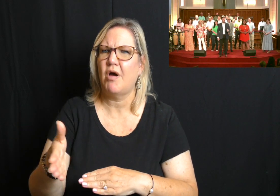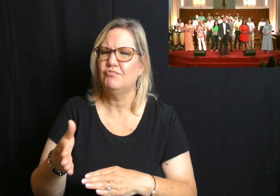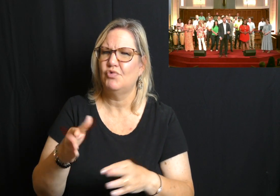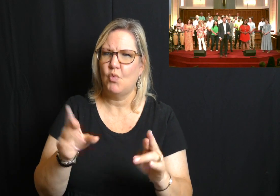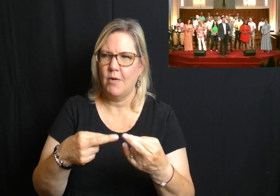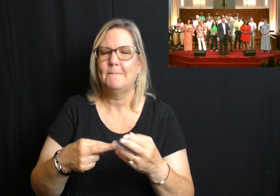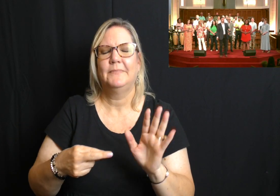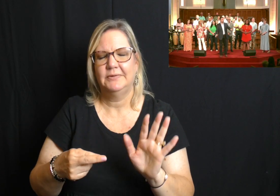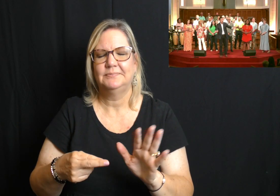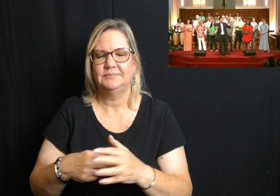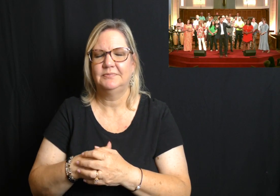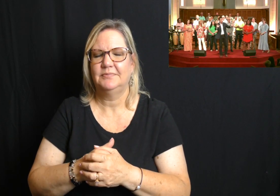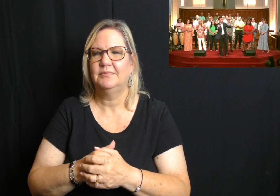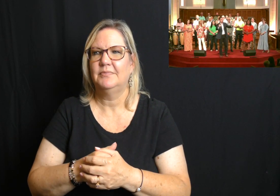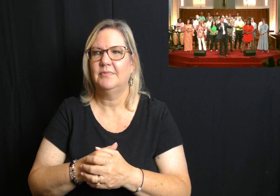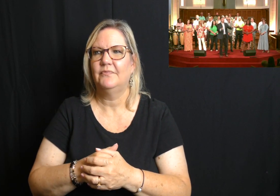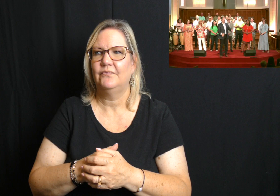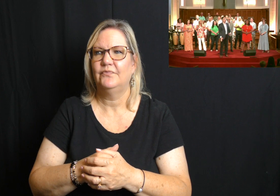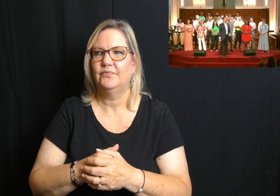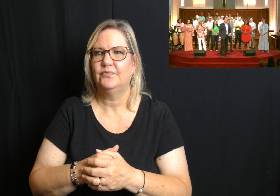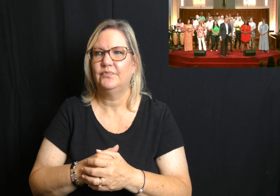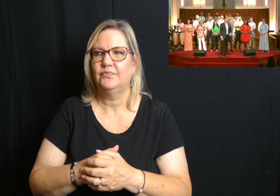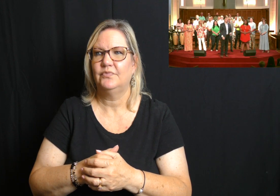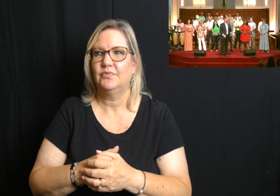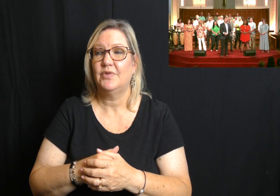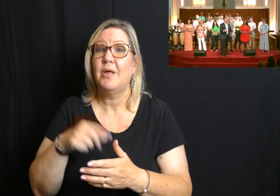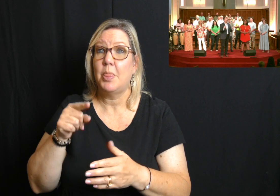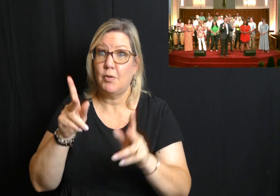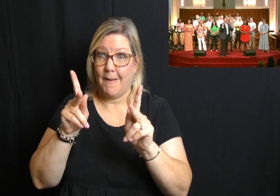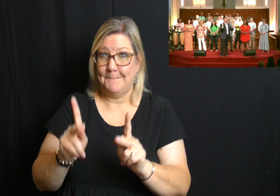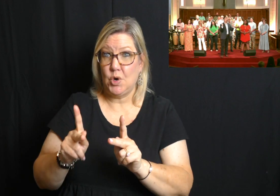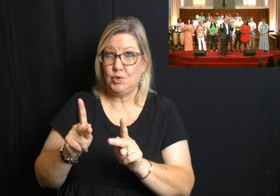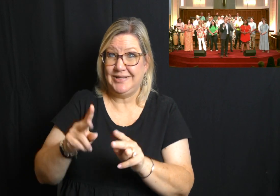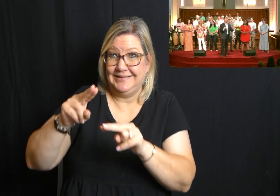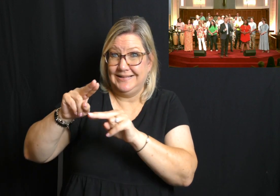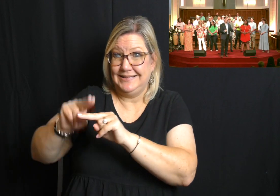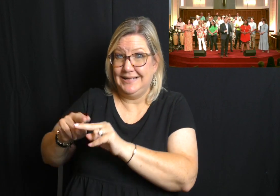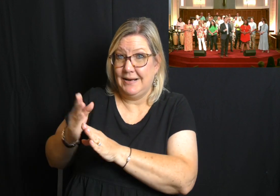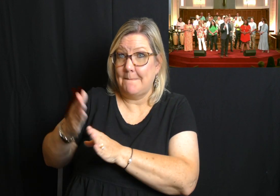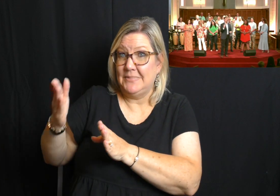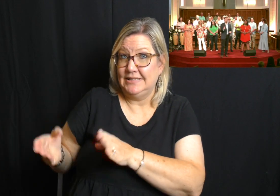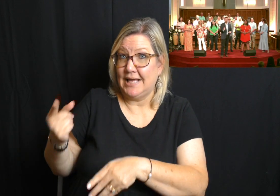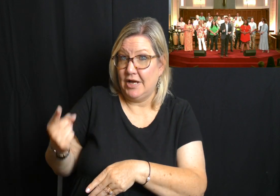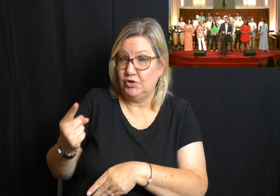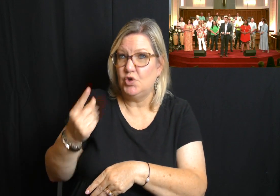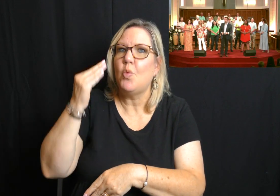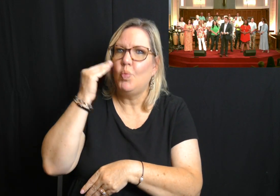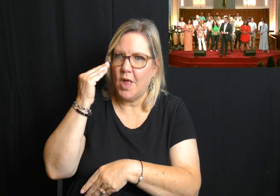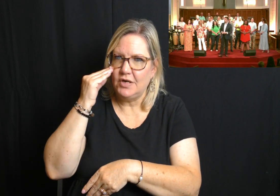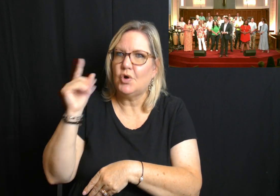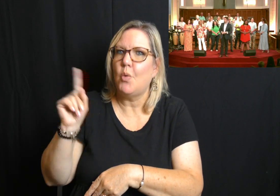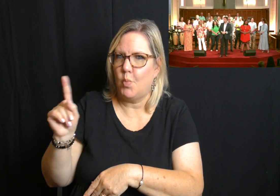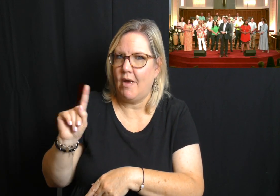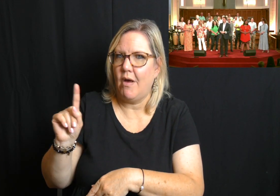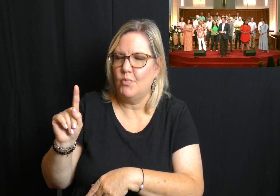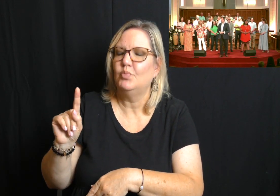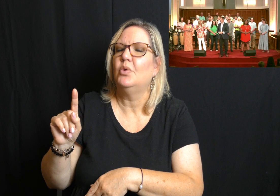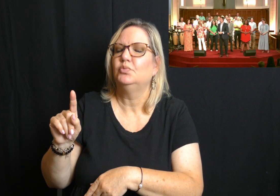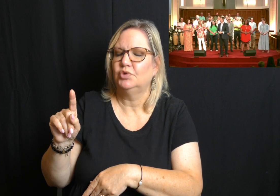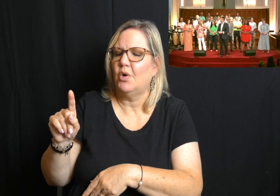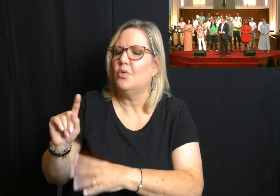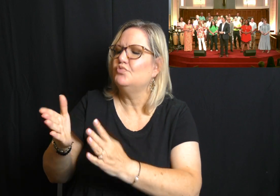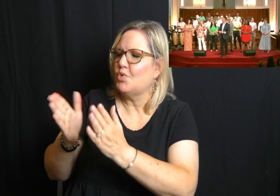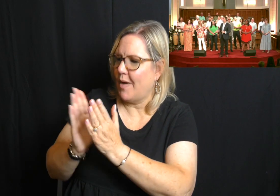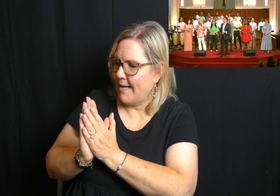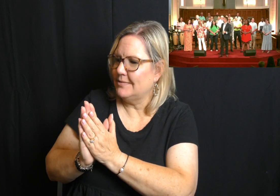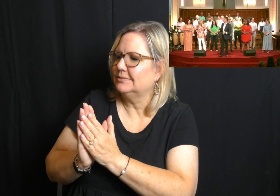I'll do you one better. Visit, like, guess there's somebody sitting next to you that's coming here all the time, and they know how to get there. Members, if you